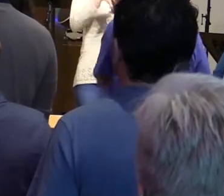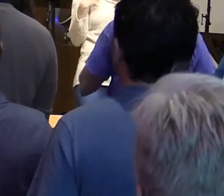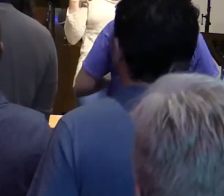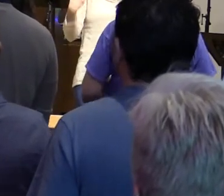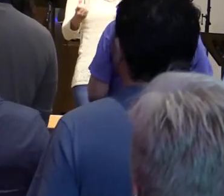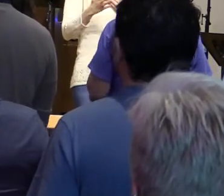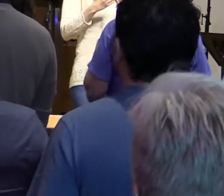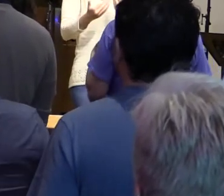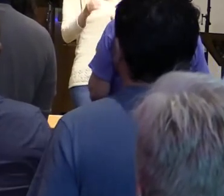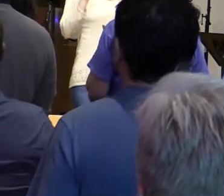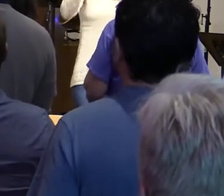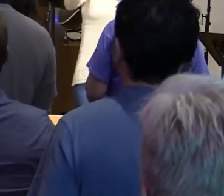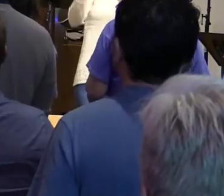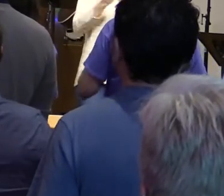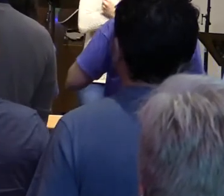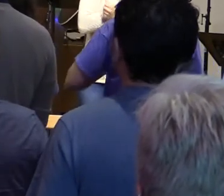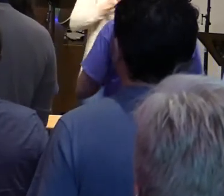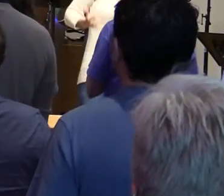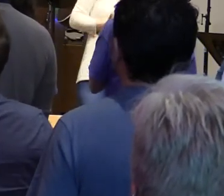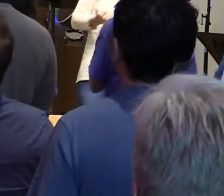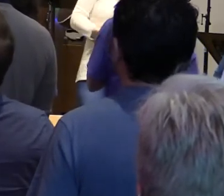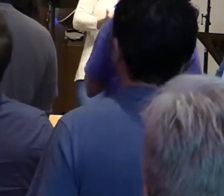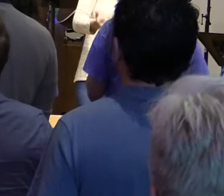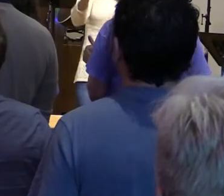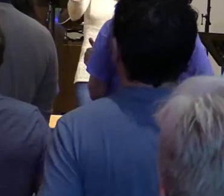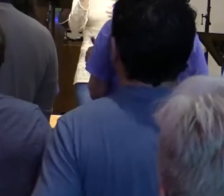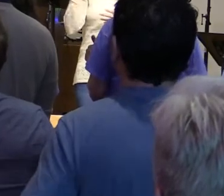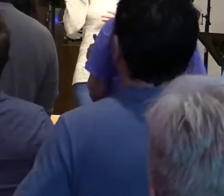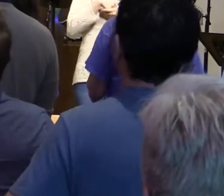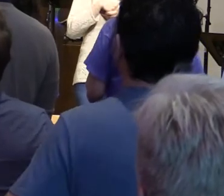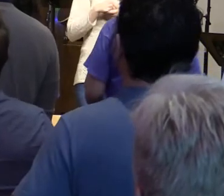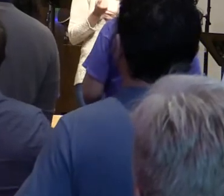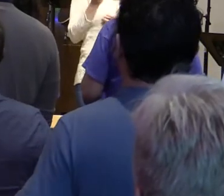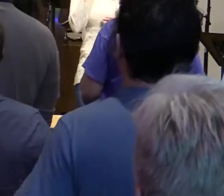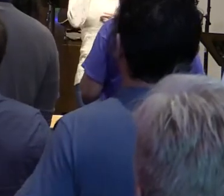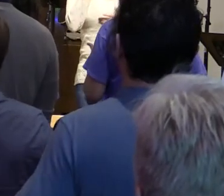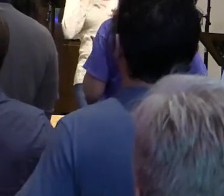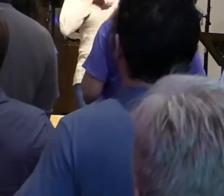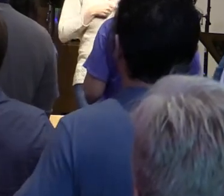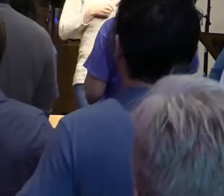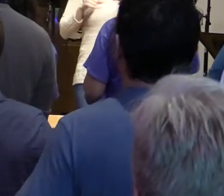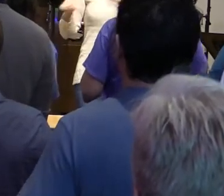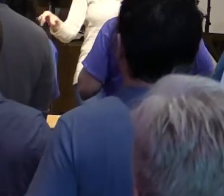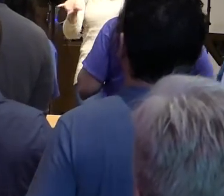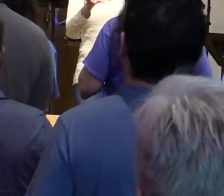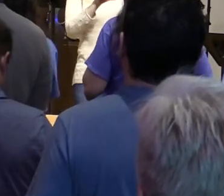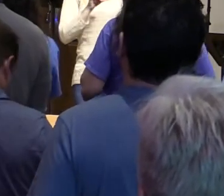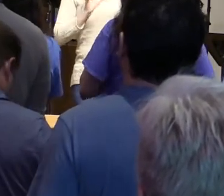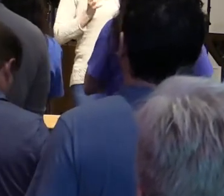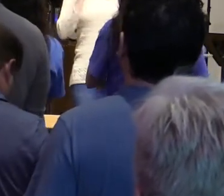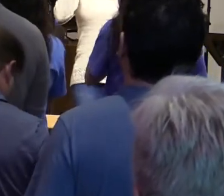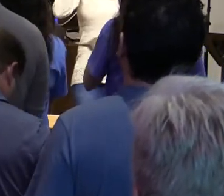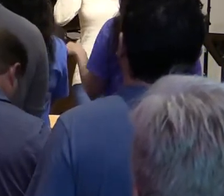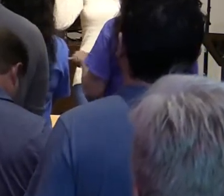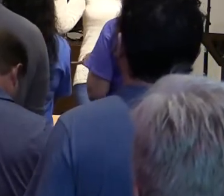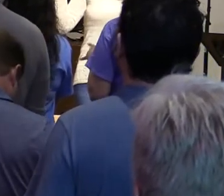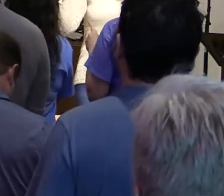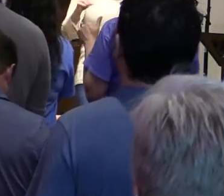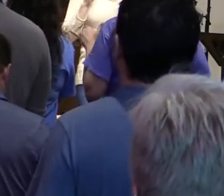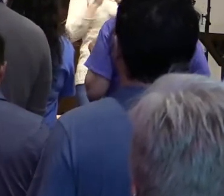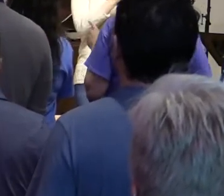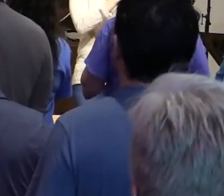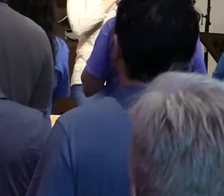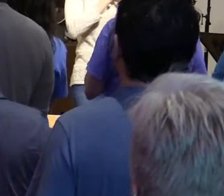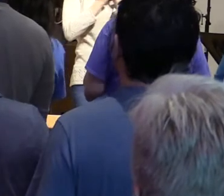we're after. We're all broken, but we're all in this together. God knows we stumble